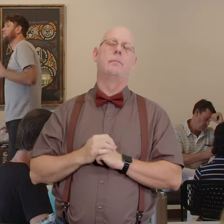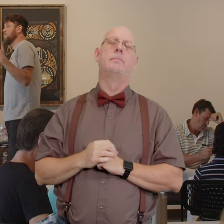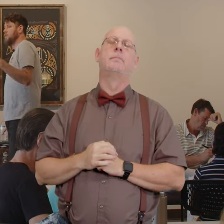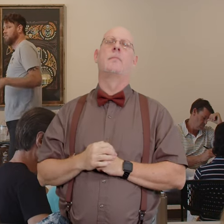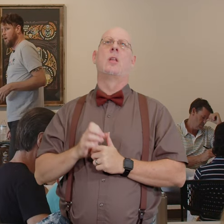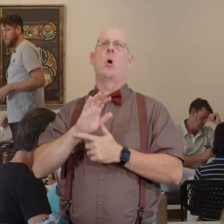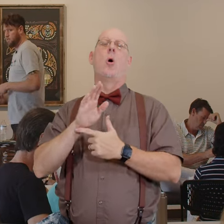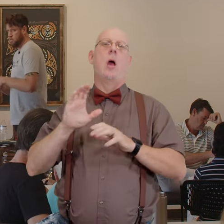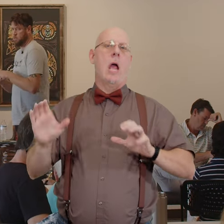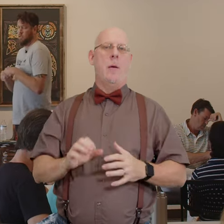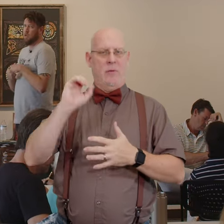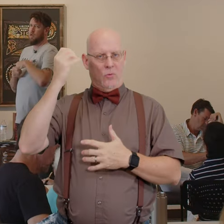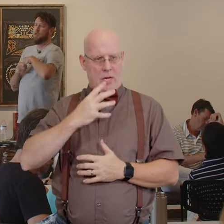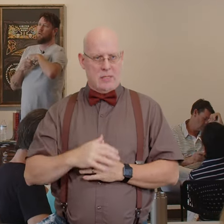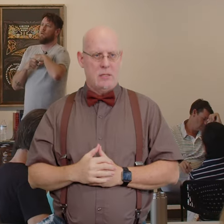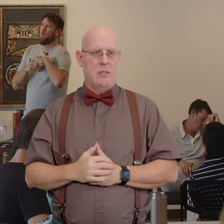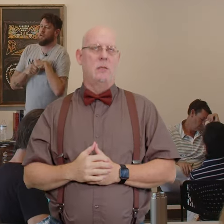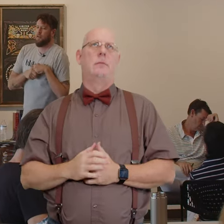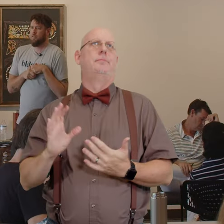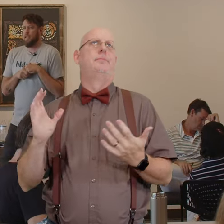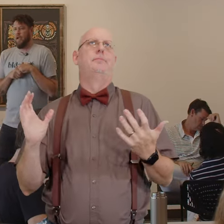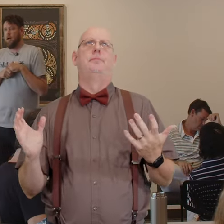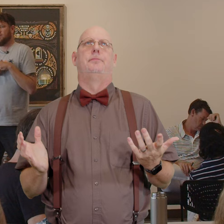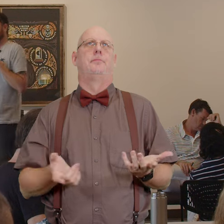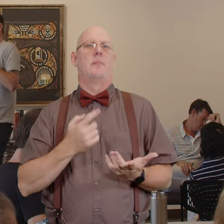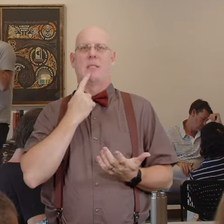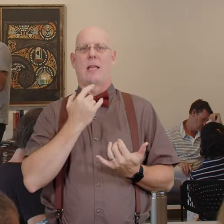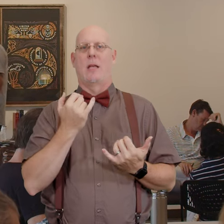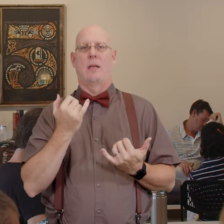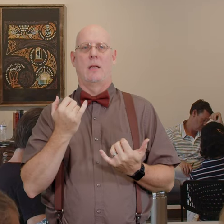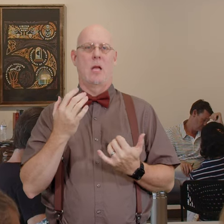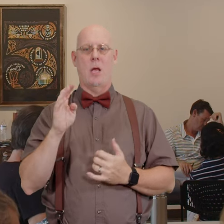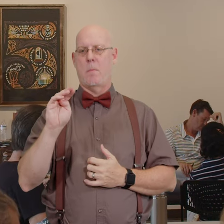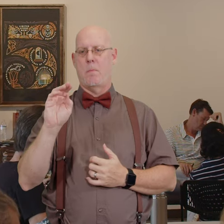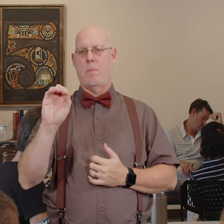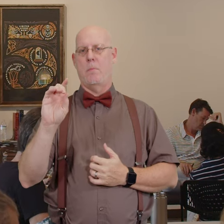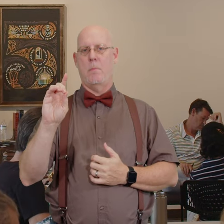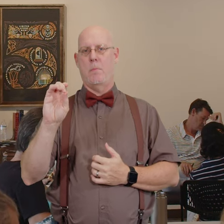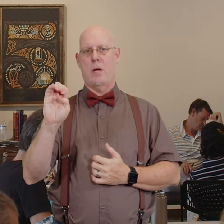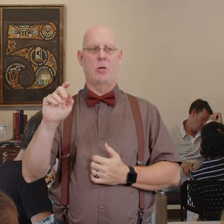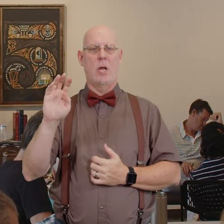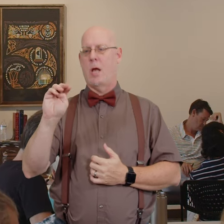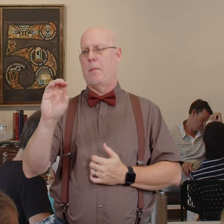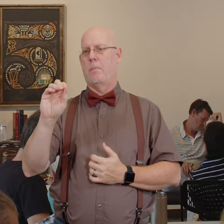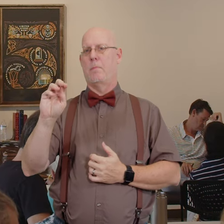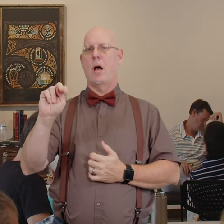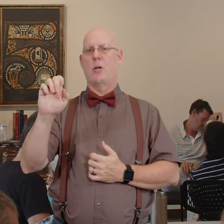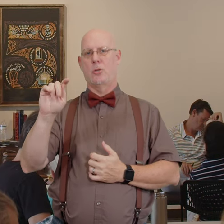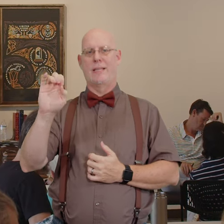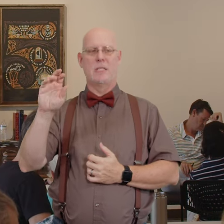Or operative grace, or you could say monergism. Okay, monergism, the work of